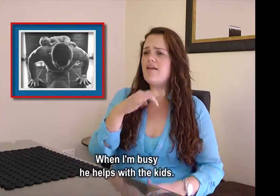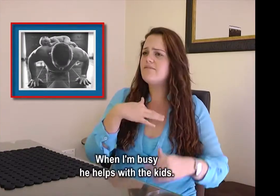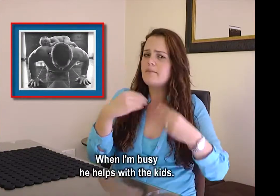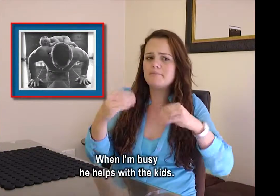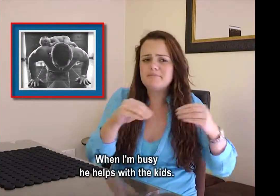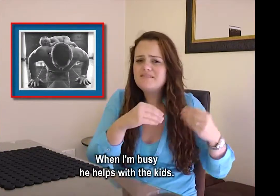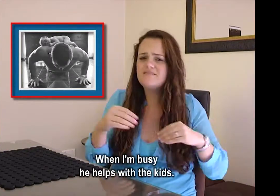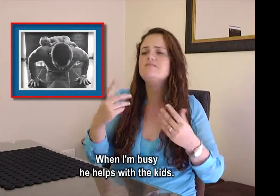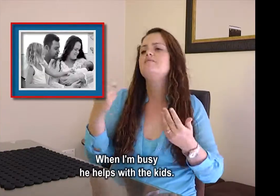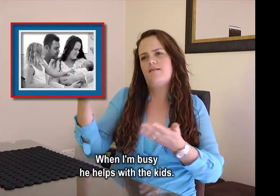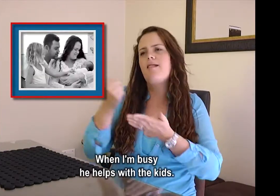When I'm busy, he helps with the kids.